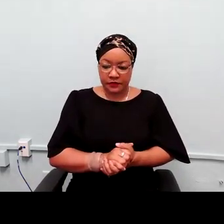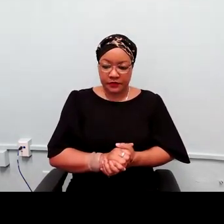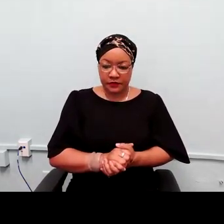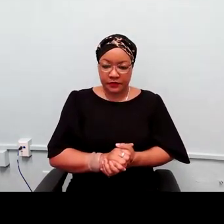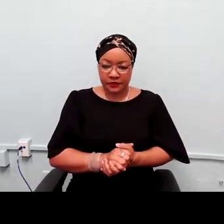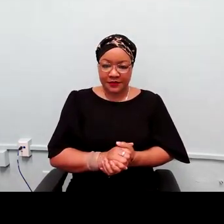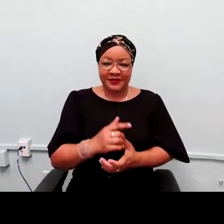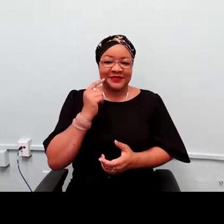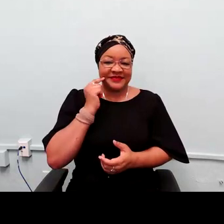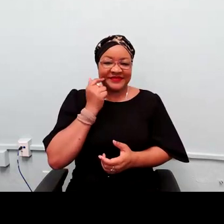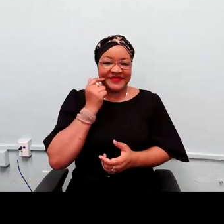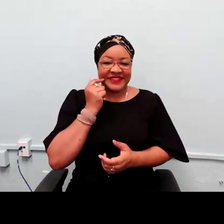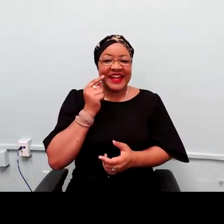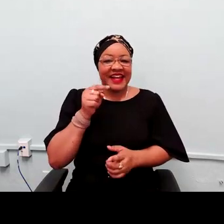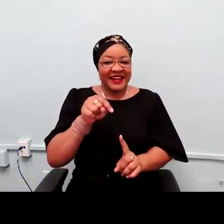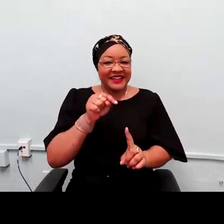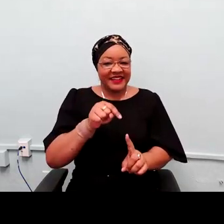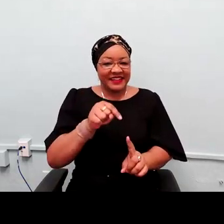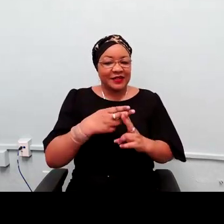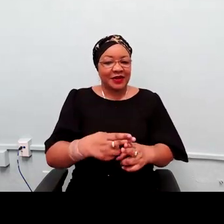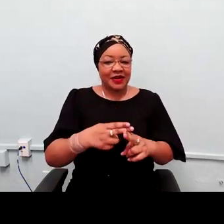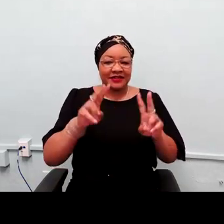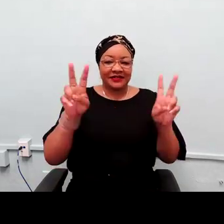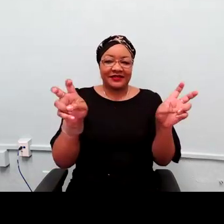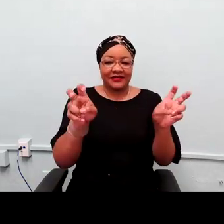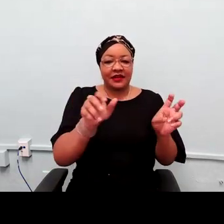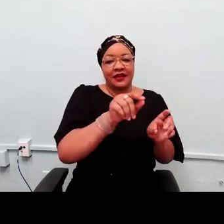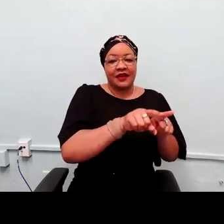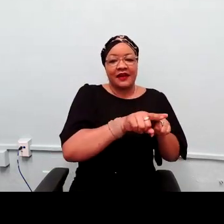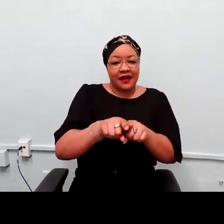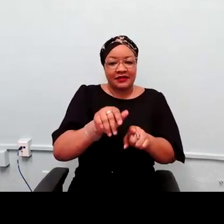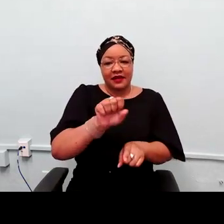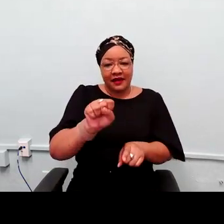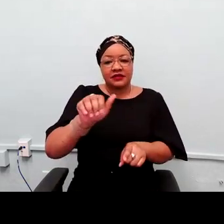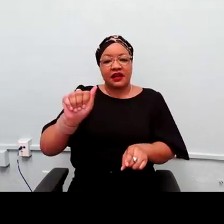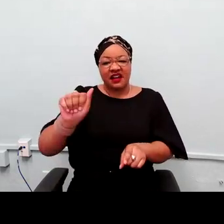this one is called As a Child, I Believed.